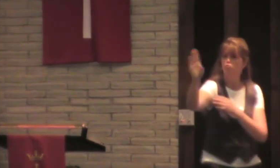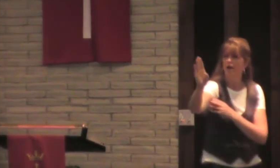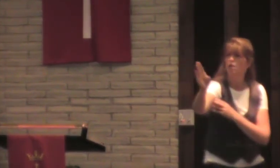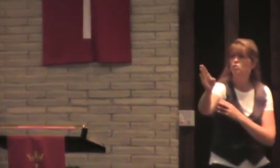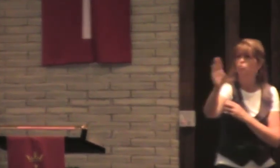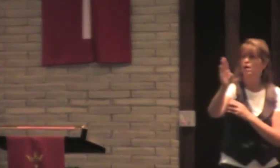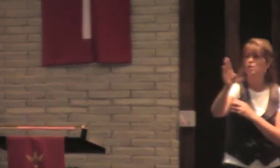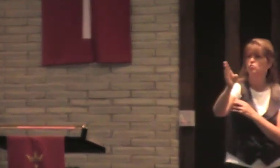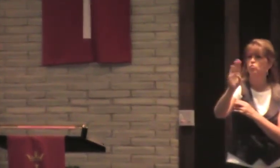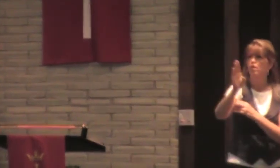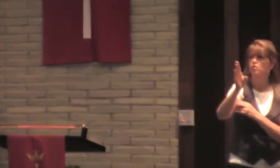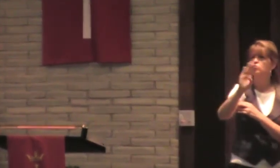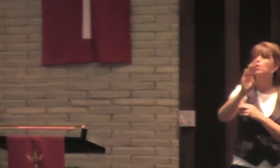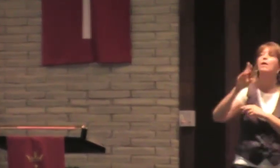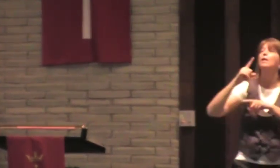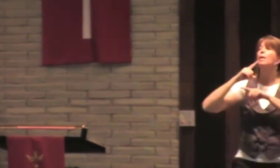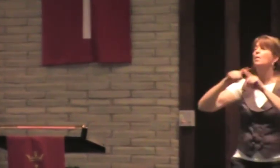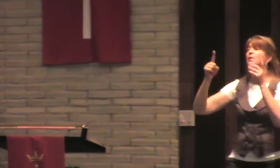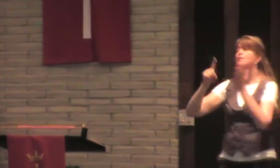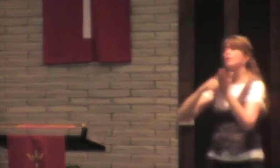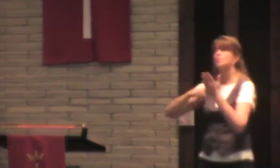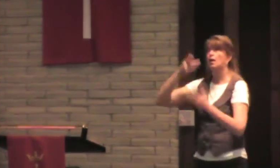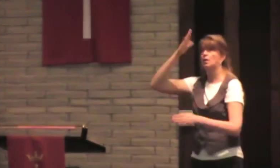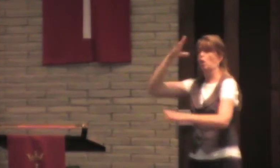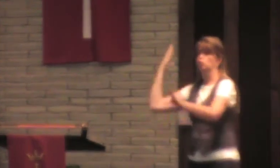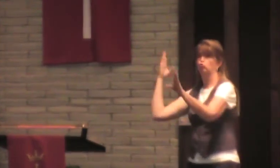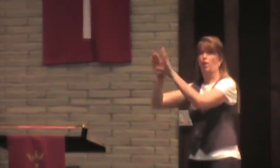the doors to go through.